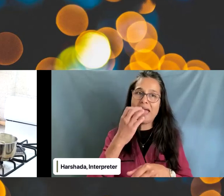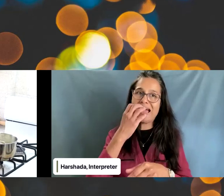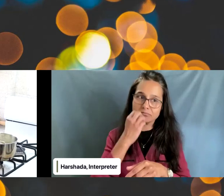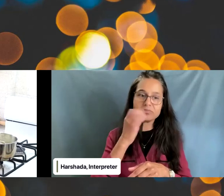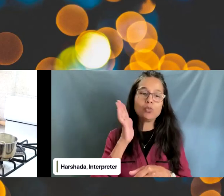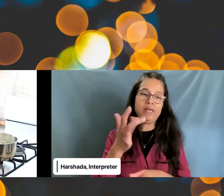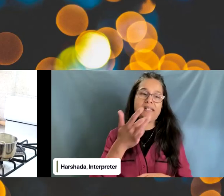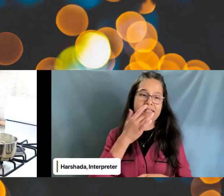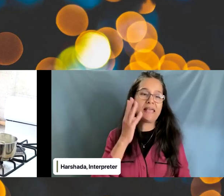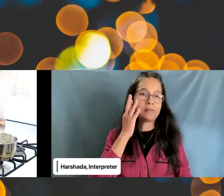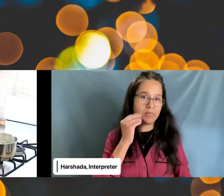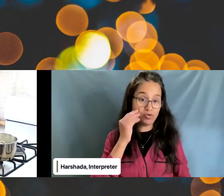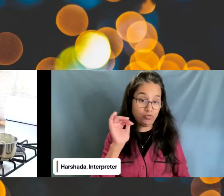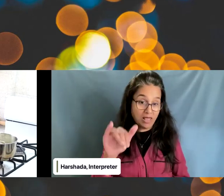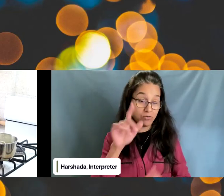peaches.